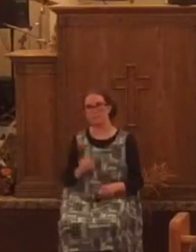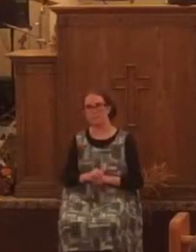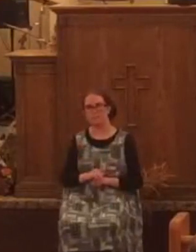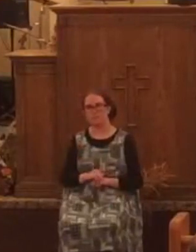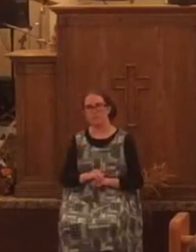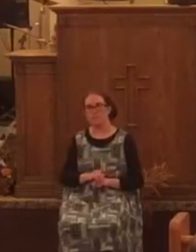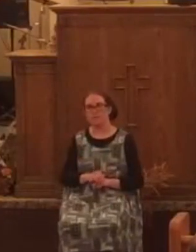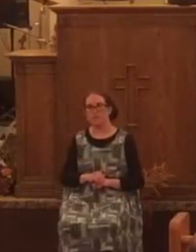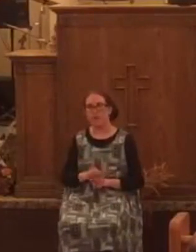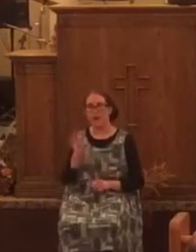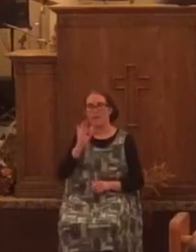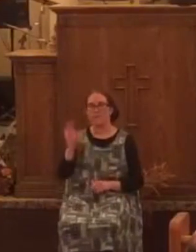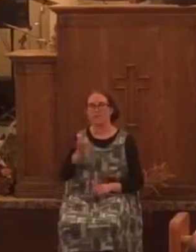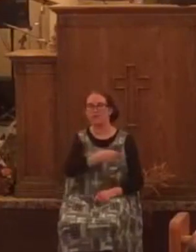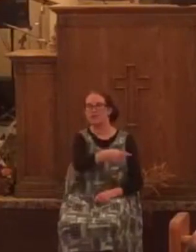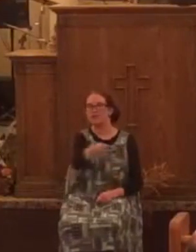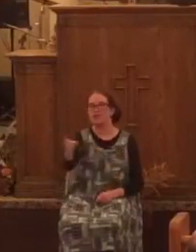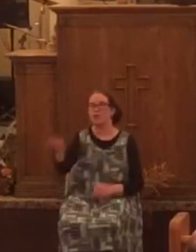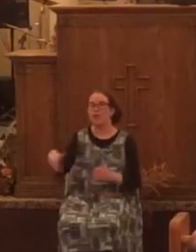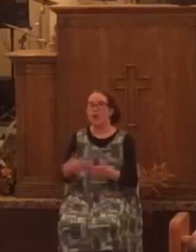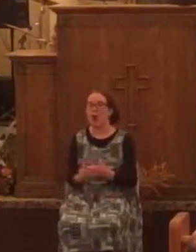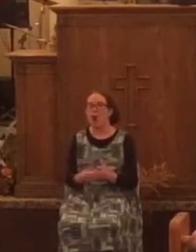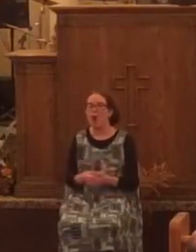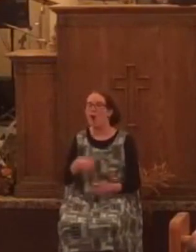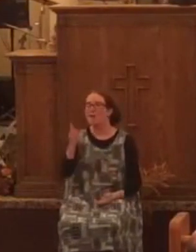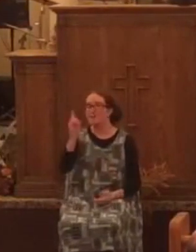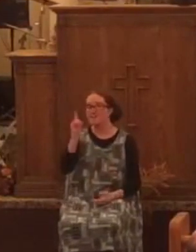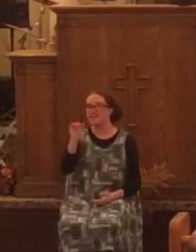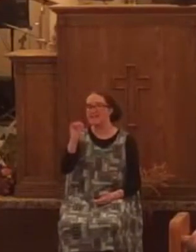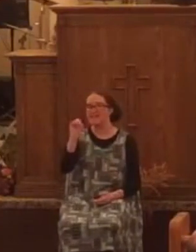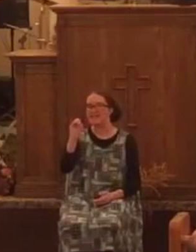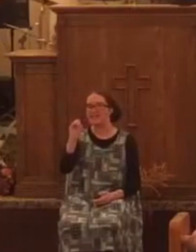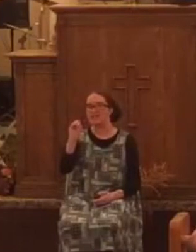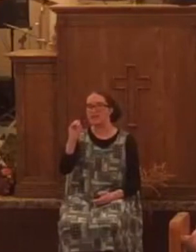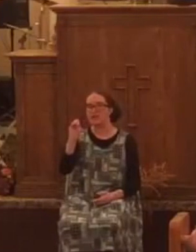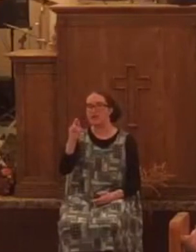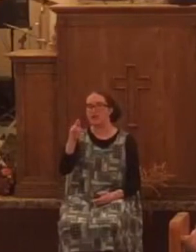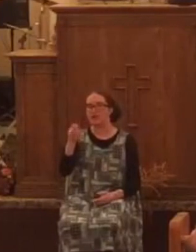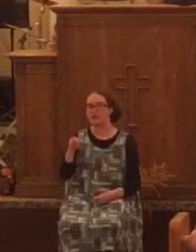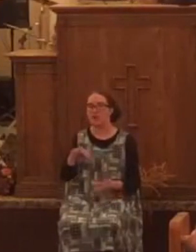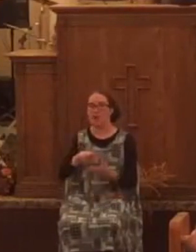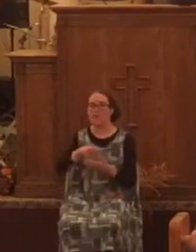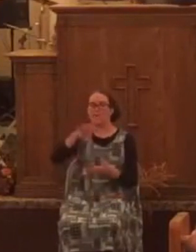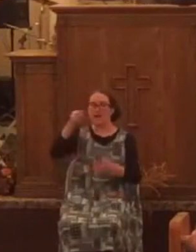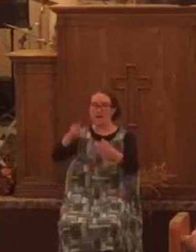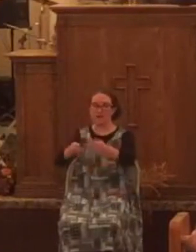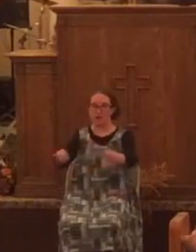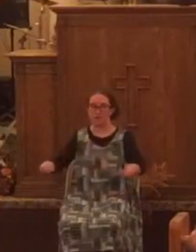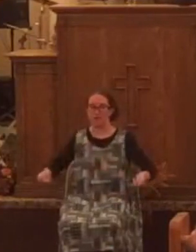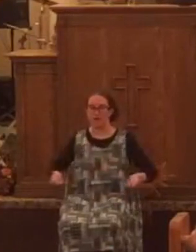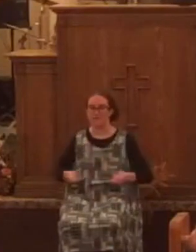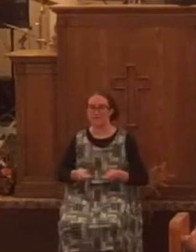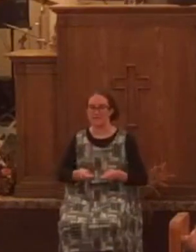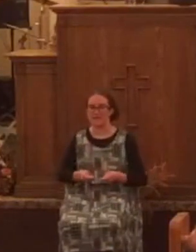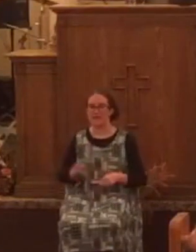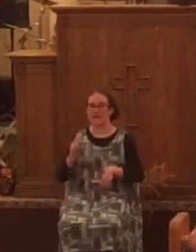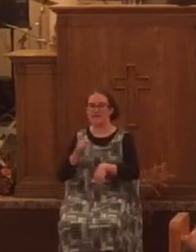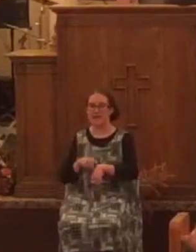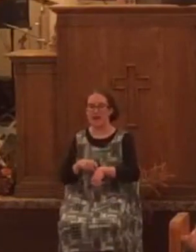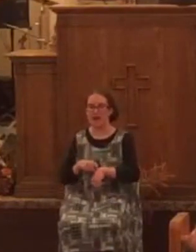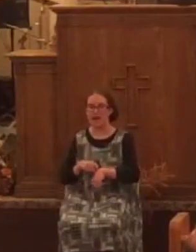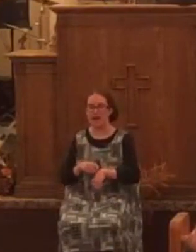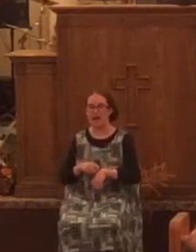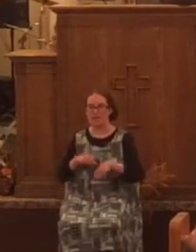Right. Yes, sir. Amen. Can I preach to you? We all get discouraged. Right. Amen. We all find our place. Amen. Yes, in times